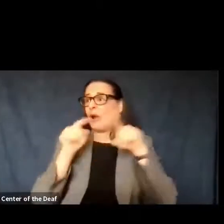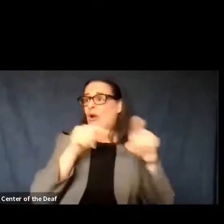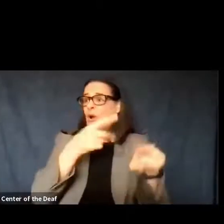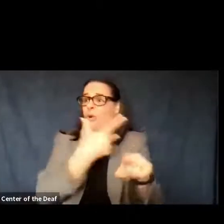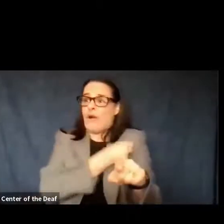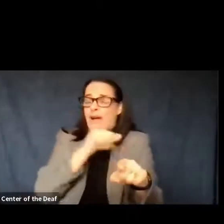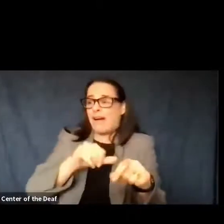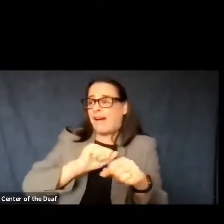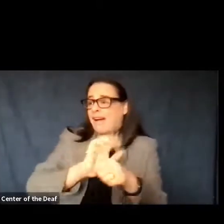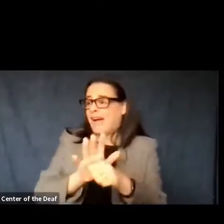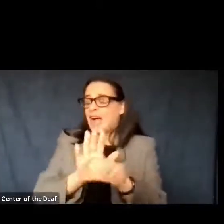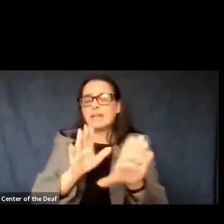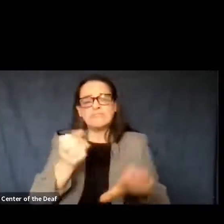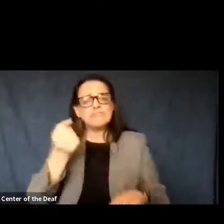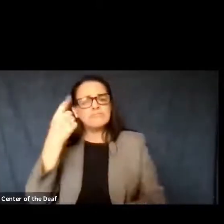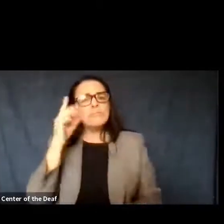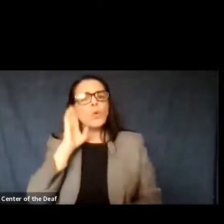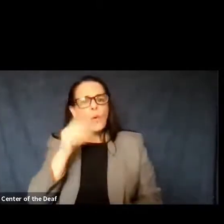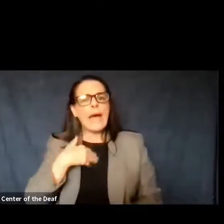options, and we encourage you to use those.